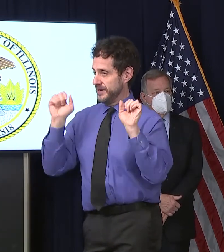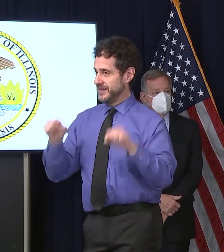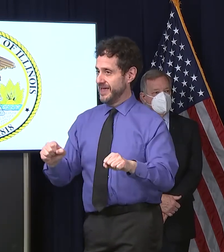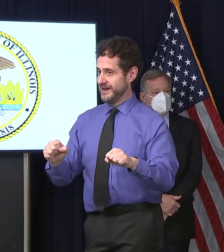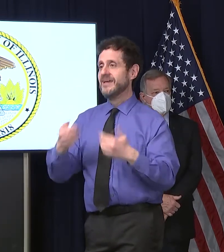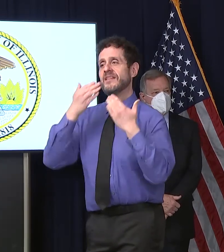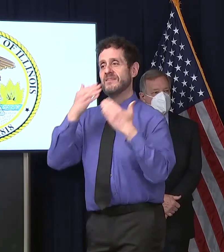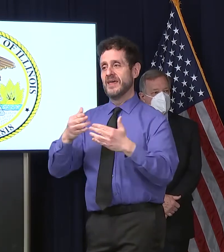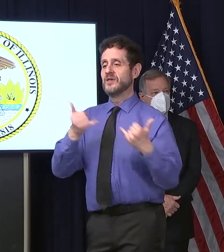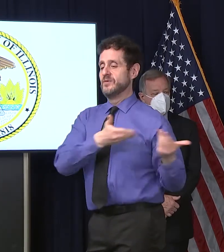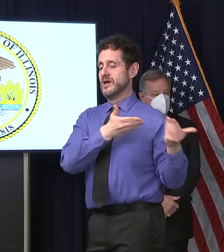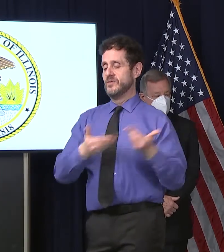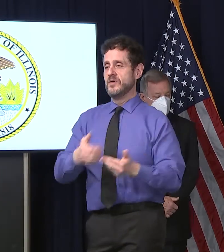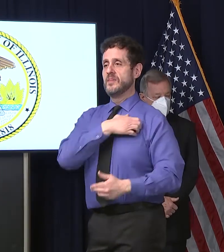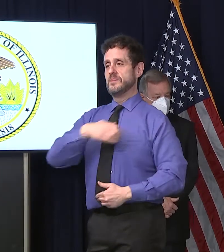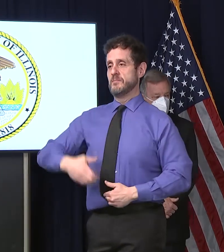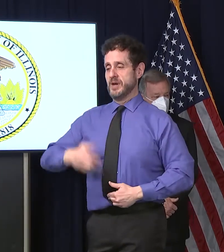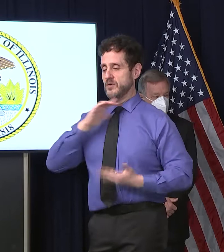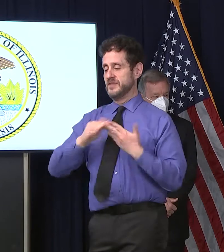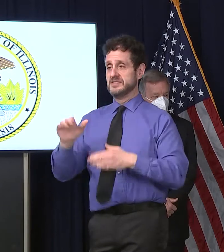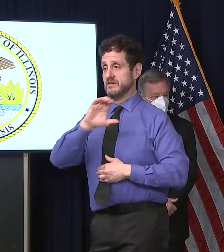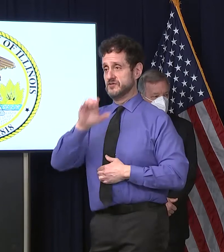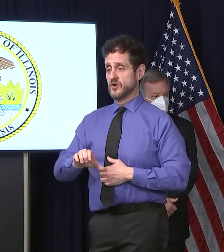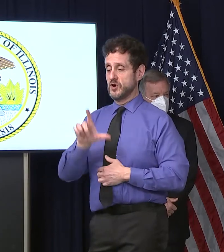City of Chicago, Lori Lightfoot.